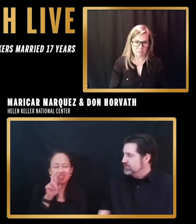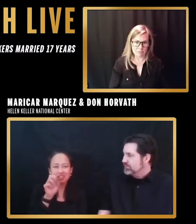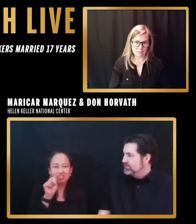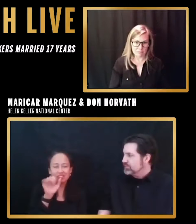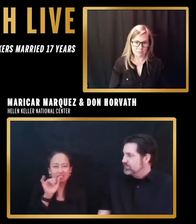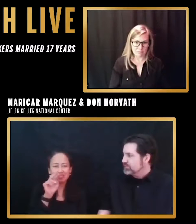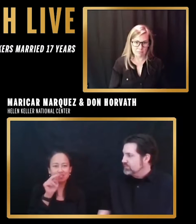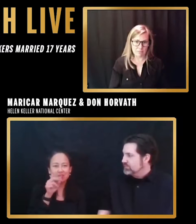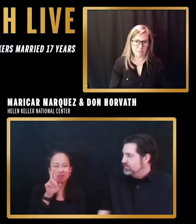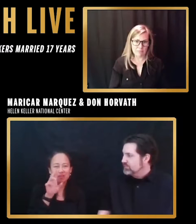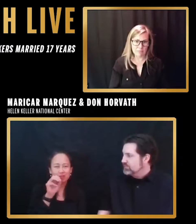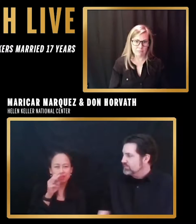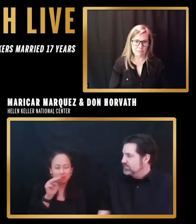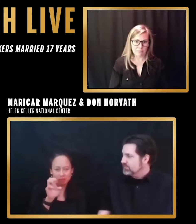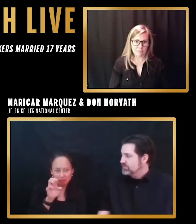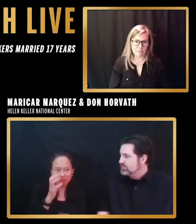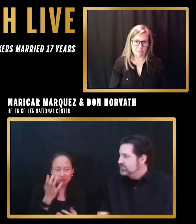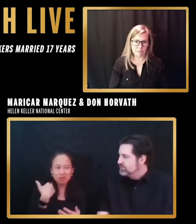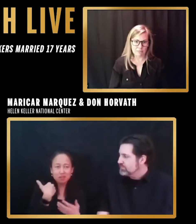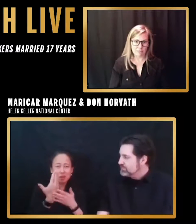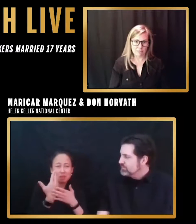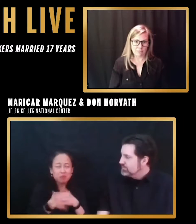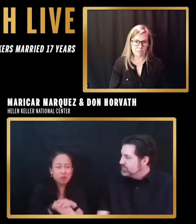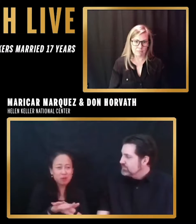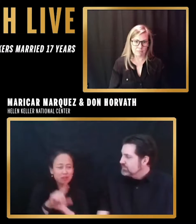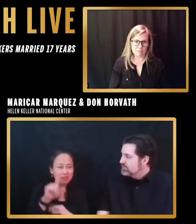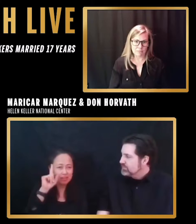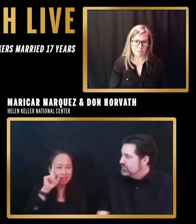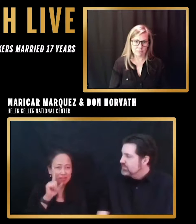So I have Usher syndrome.